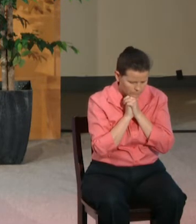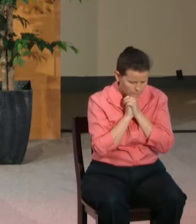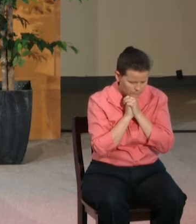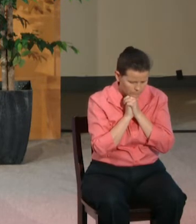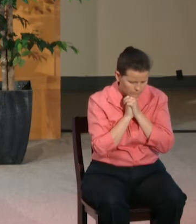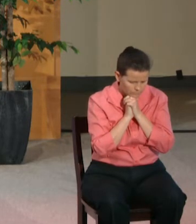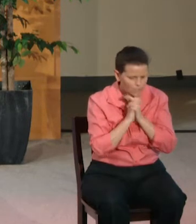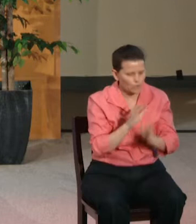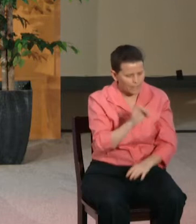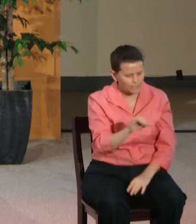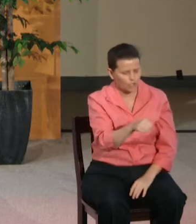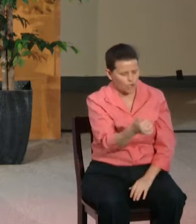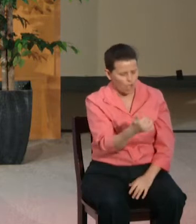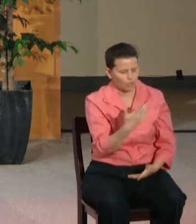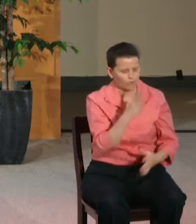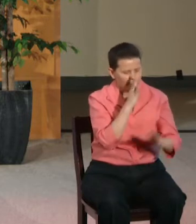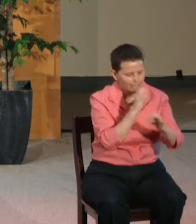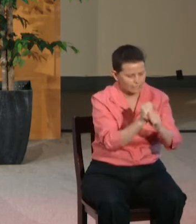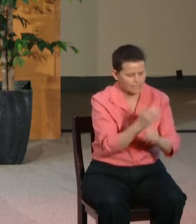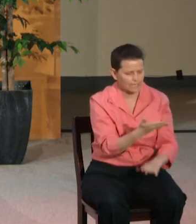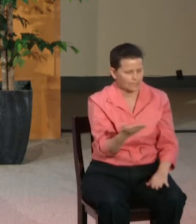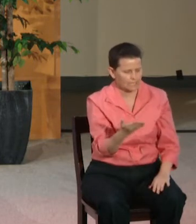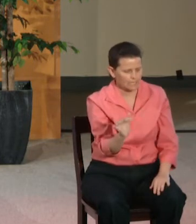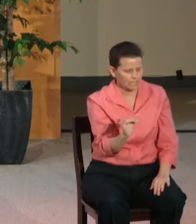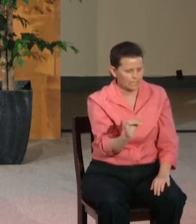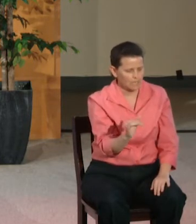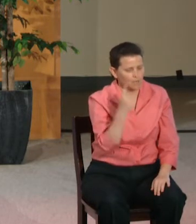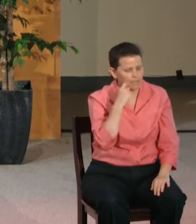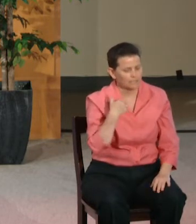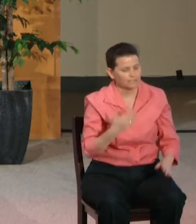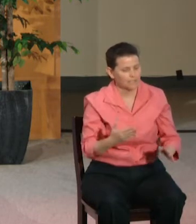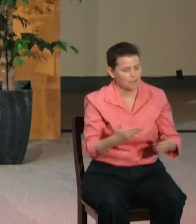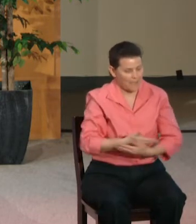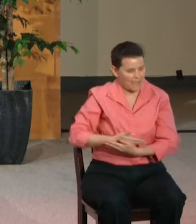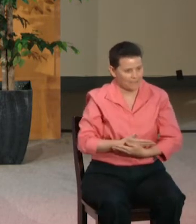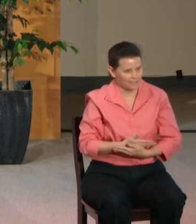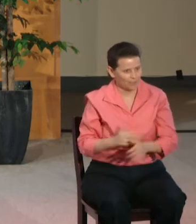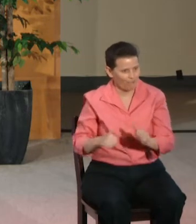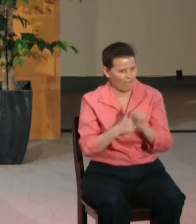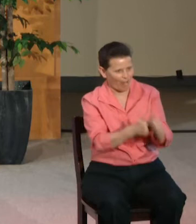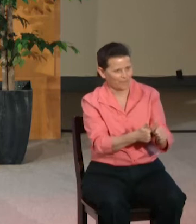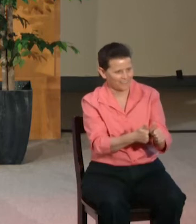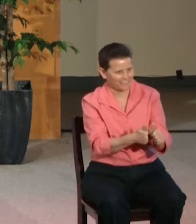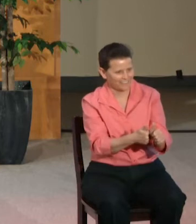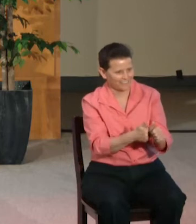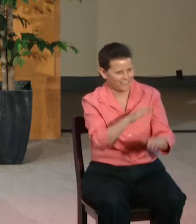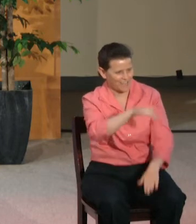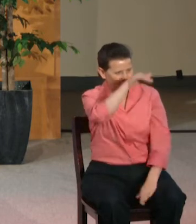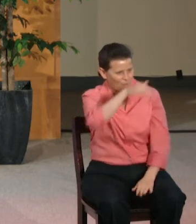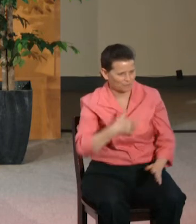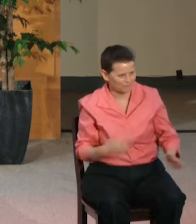in the movie, watching that, where the baby chicks are following the adults back to the feeding